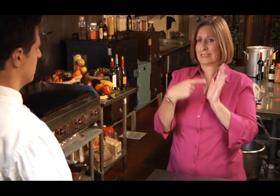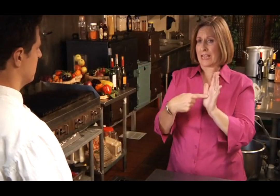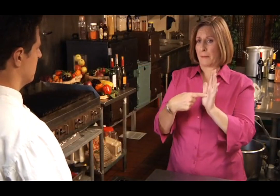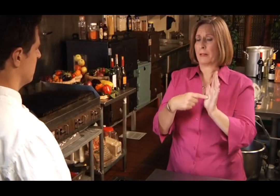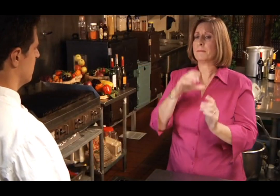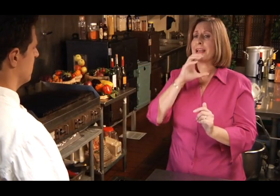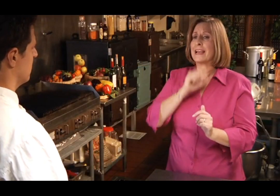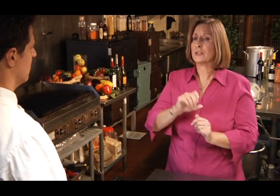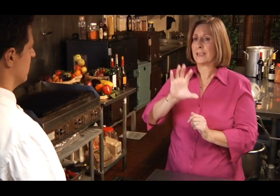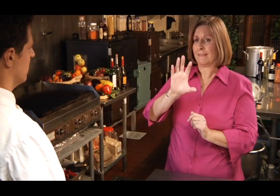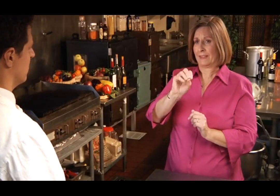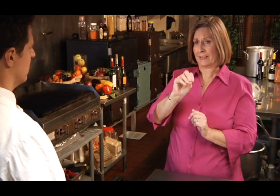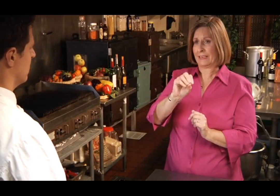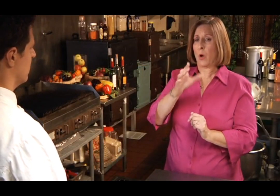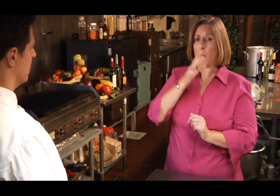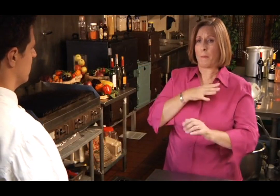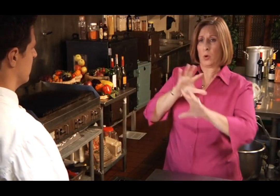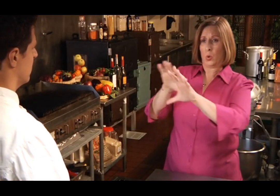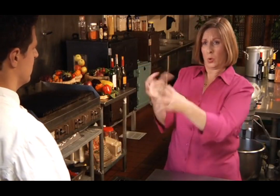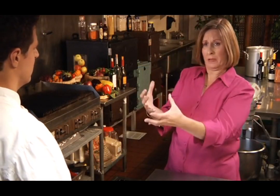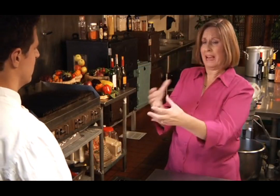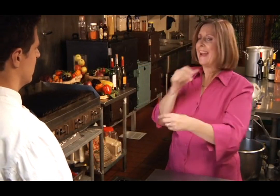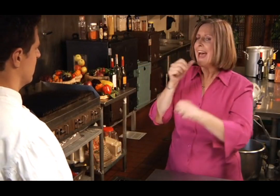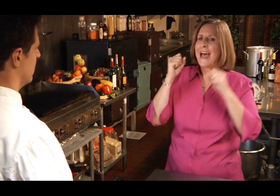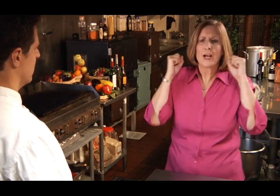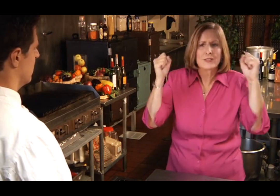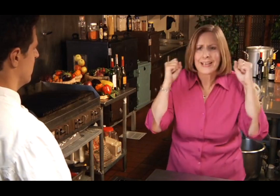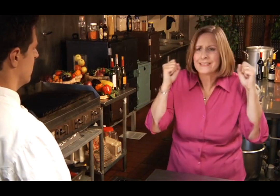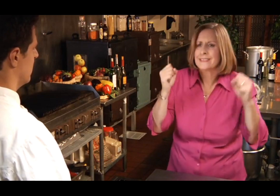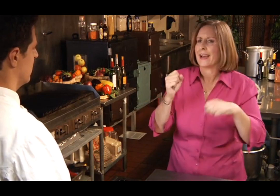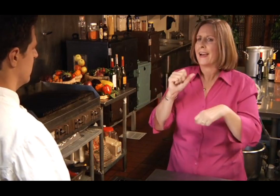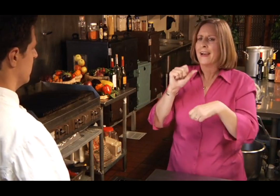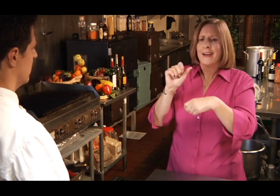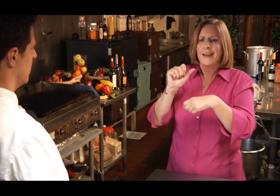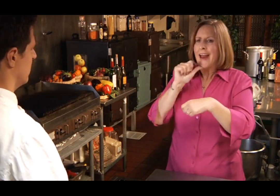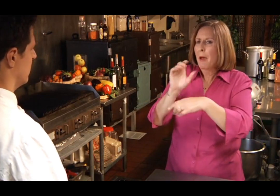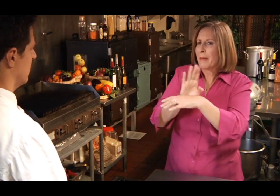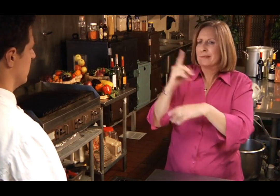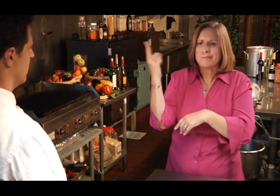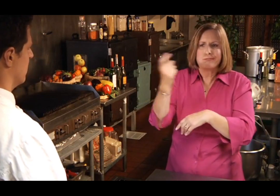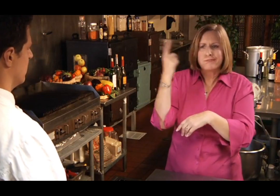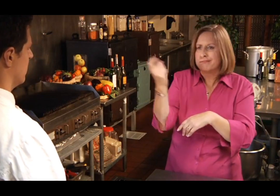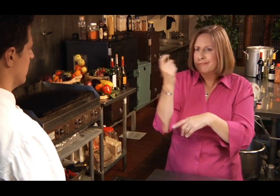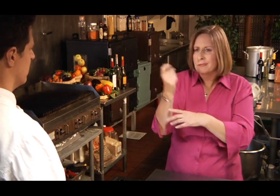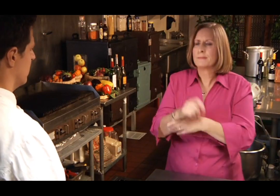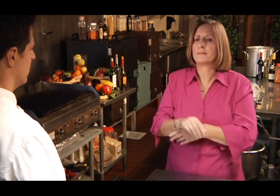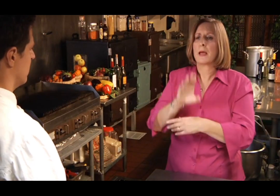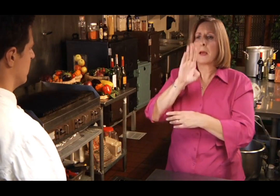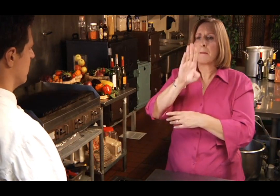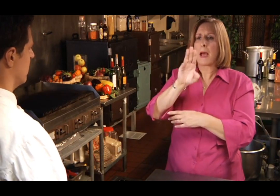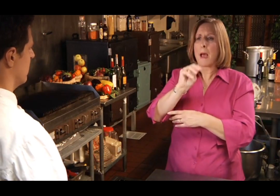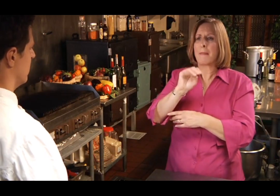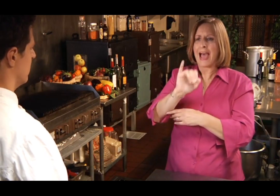For example, a 50-year-old inactive woman with a normal BMI who weighs 160 pounds